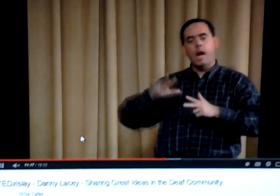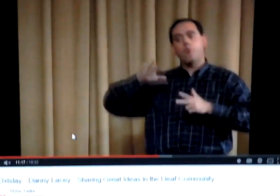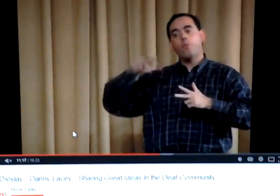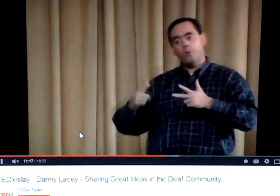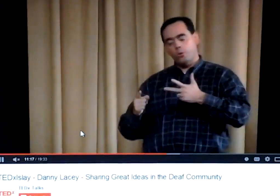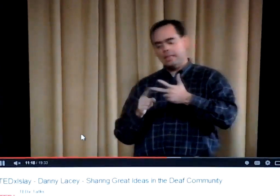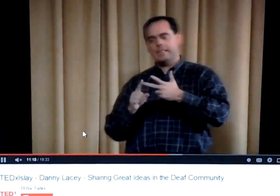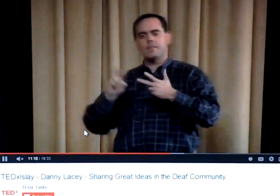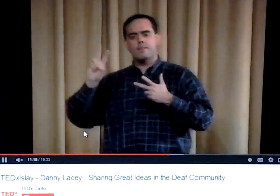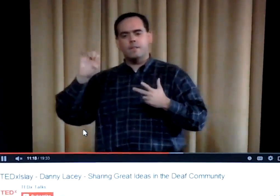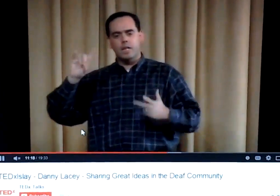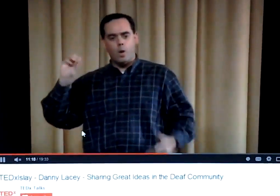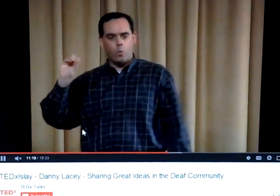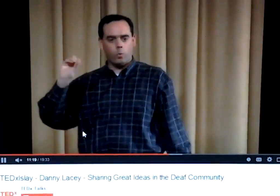through the years, the internet progressed.